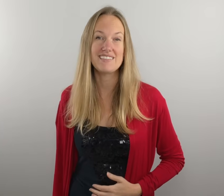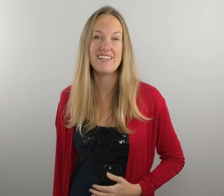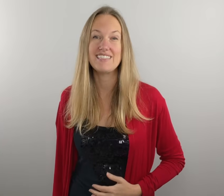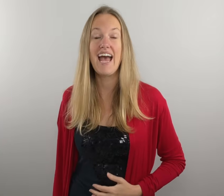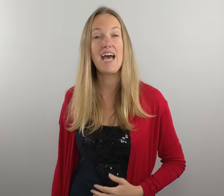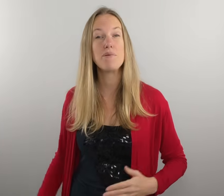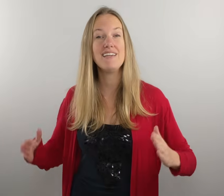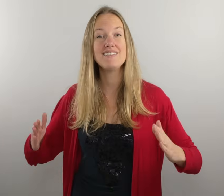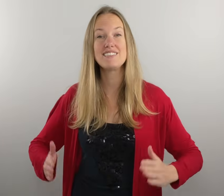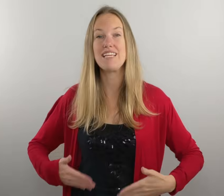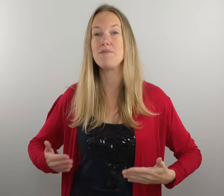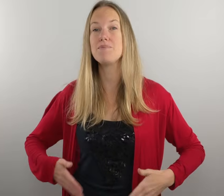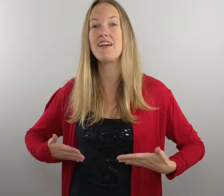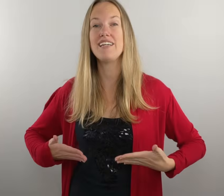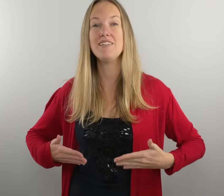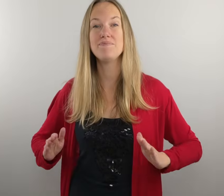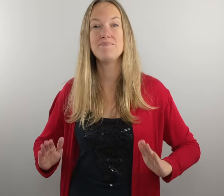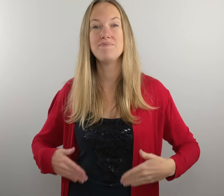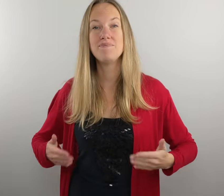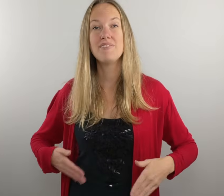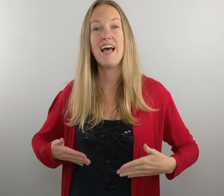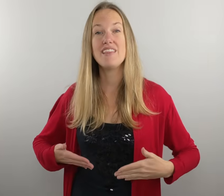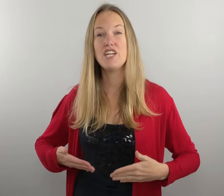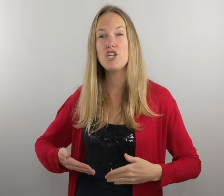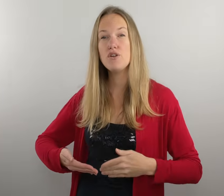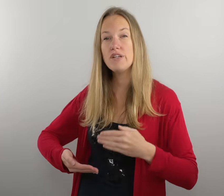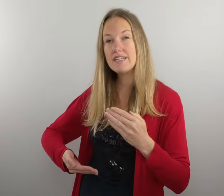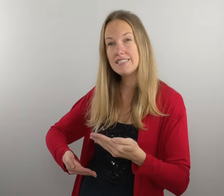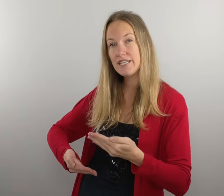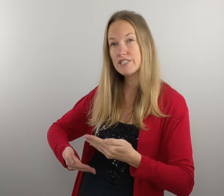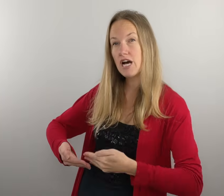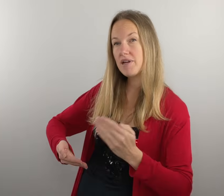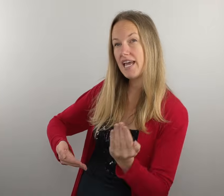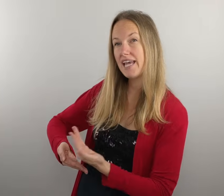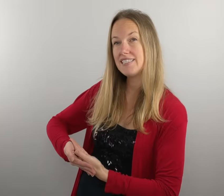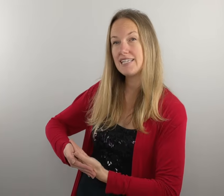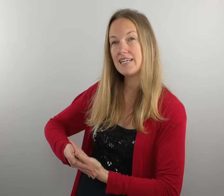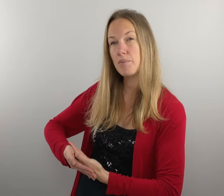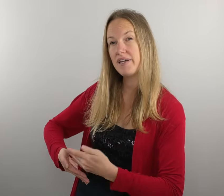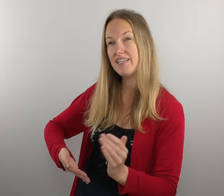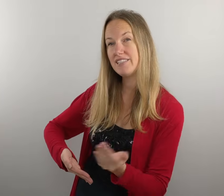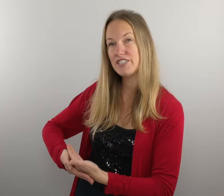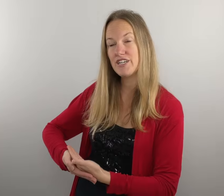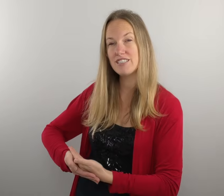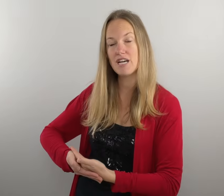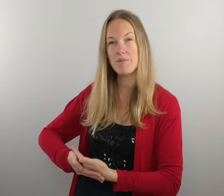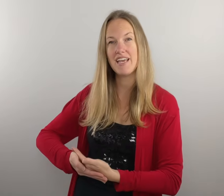and happy, same as merry. And then new, you're going to take your dominant hand and cup it into your non-dominant